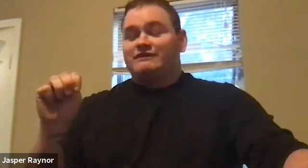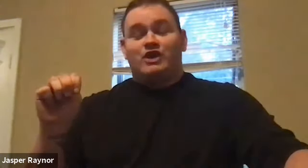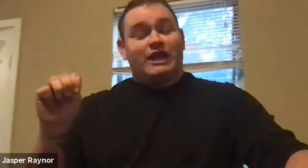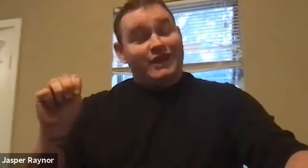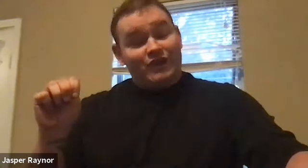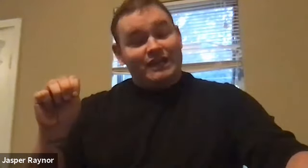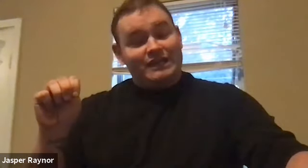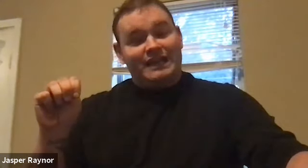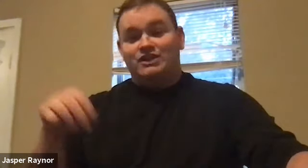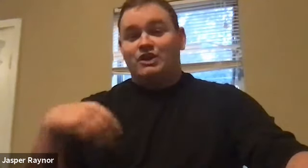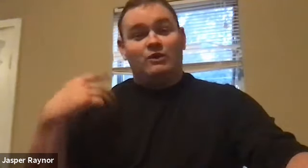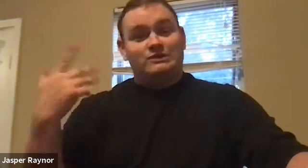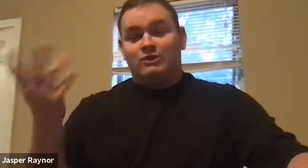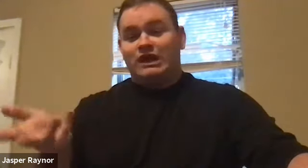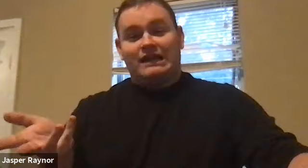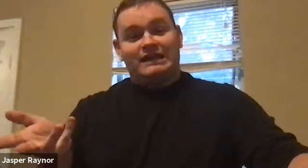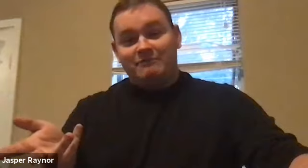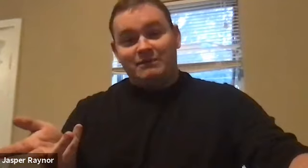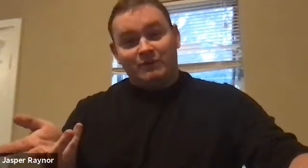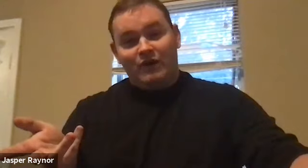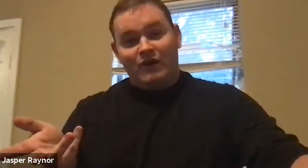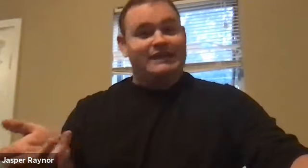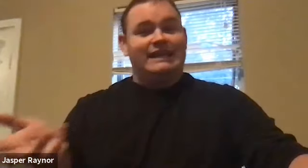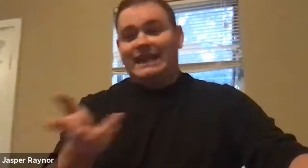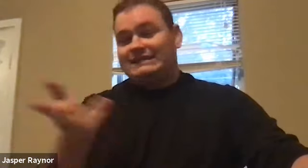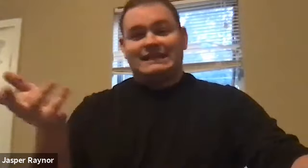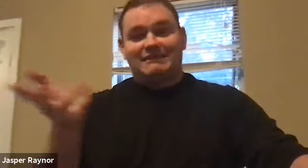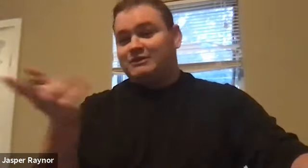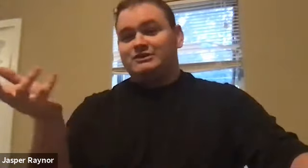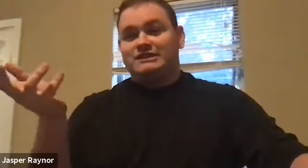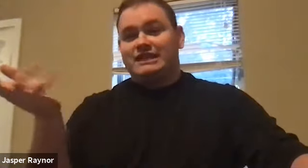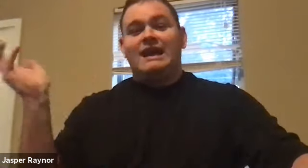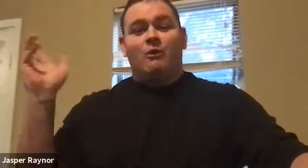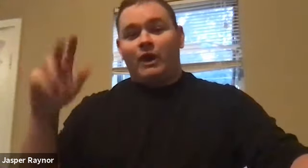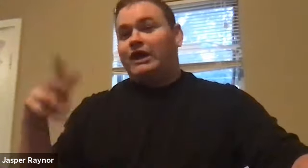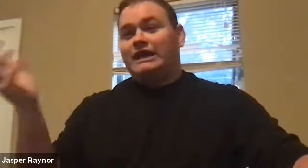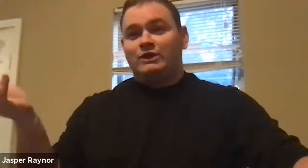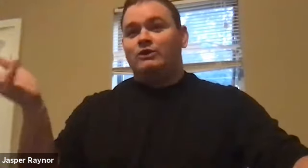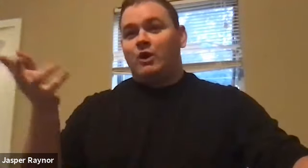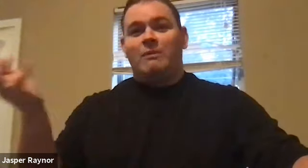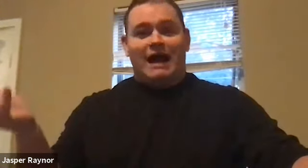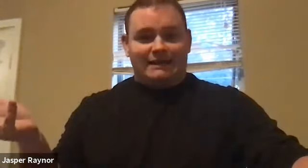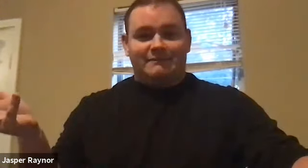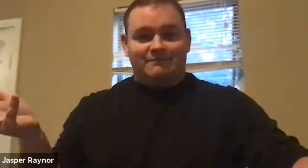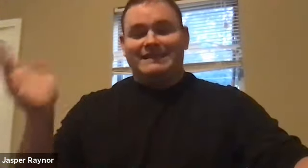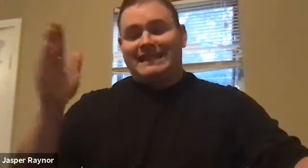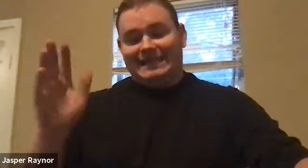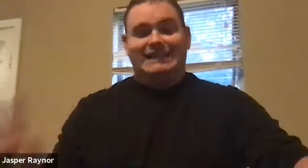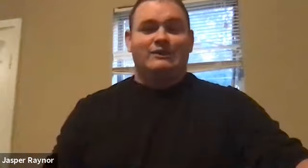you're hearing and you're going to where a lot of deaf people are and you need to ask a deaf person, where can you go potty? You need to know